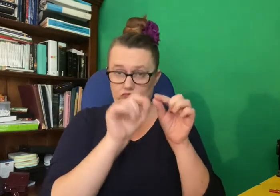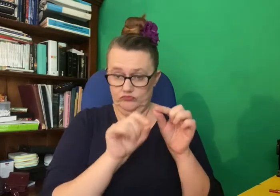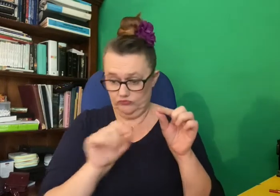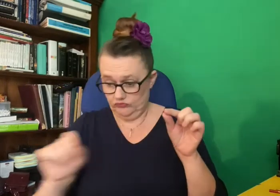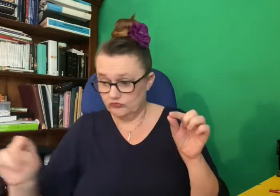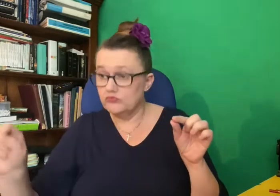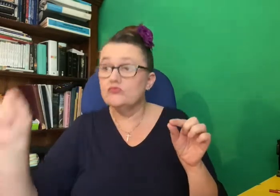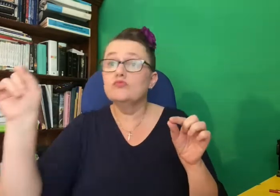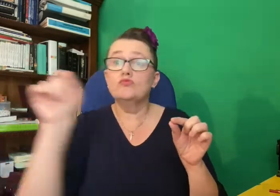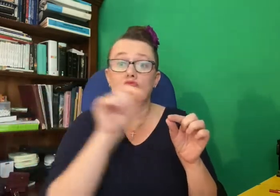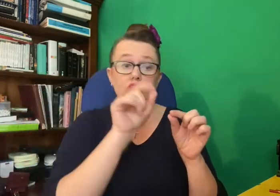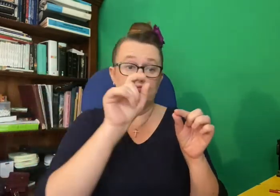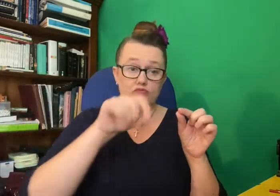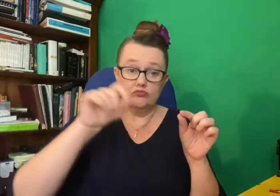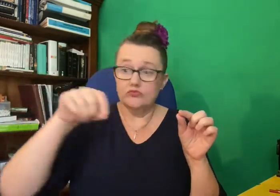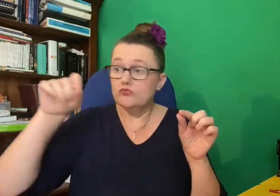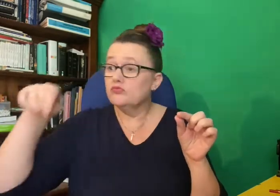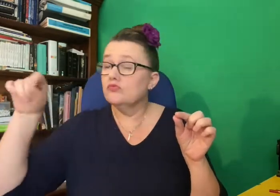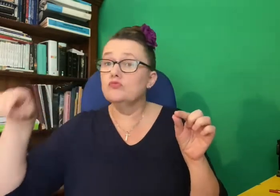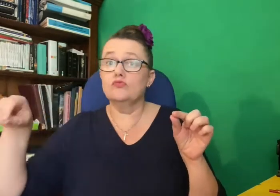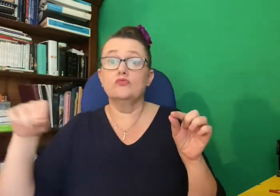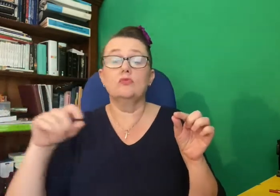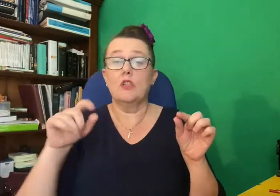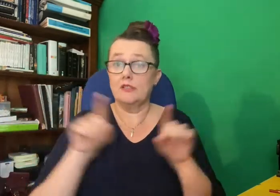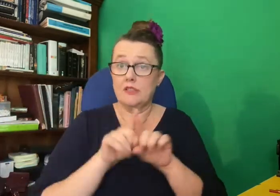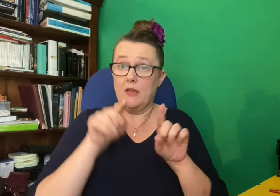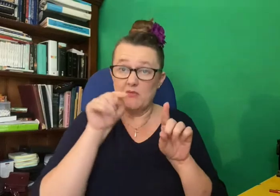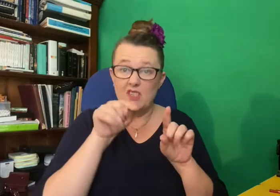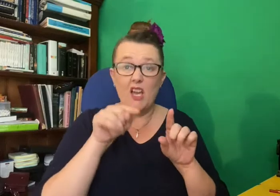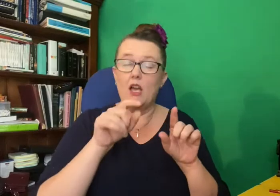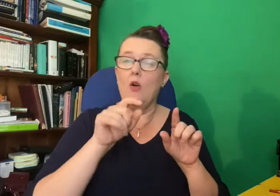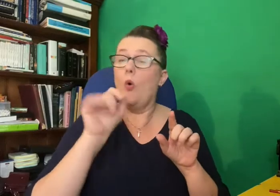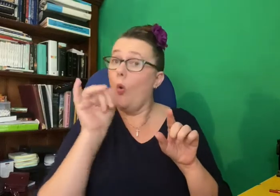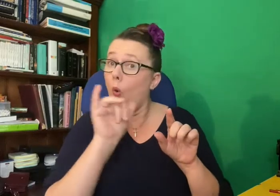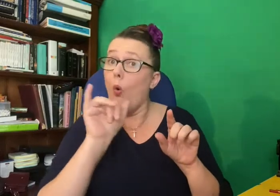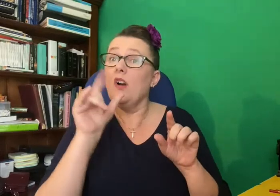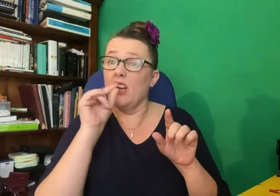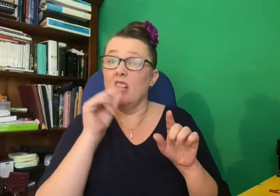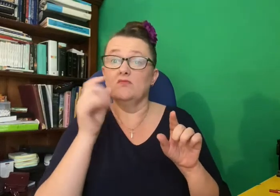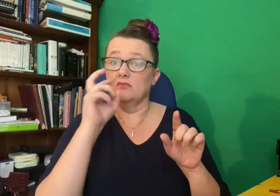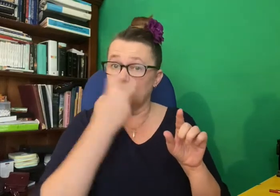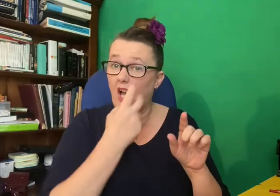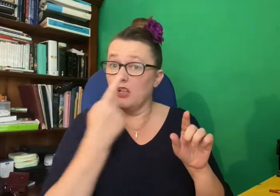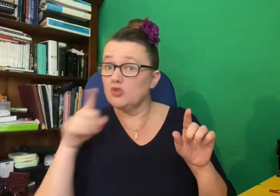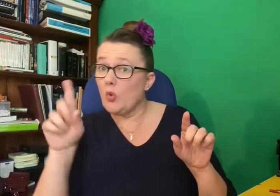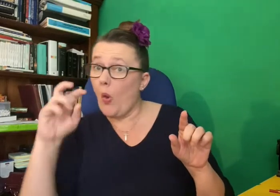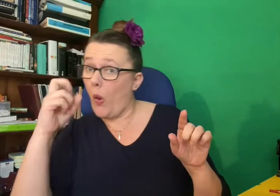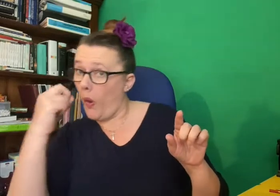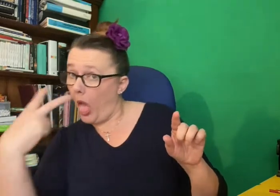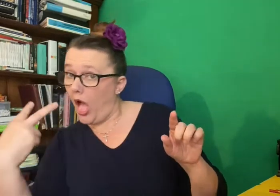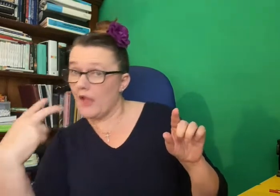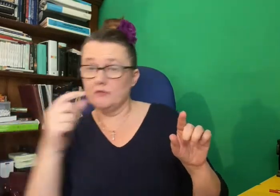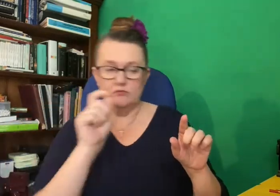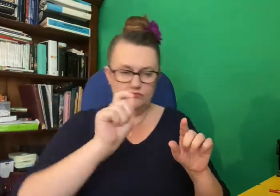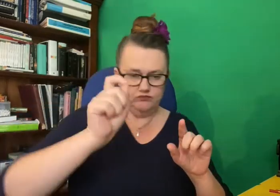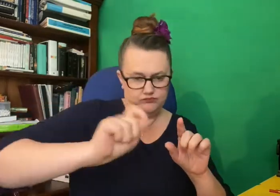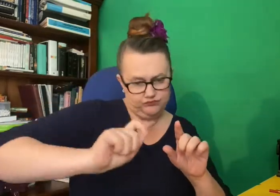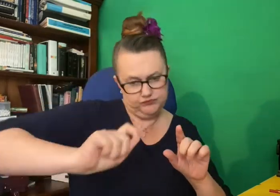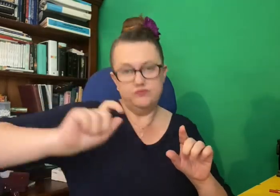Or you can draw a rectangle and divide it up and do the same kind of thing, going from light to dark, or you can go dark